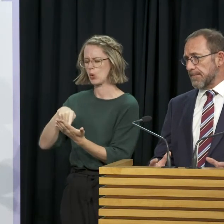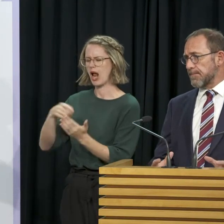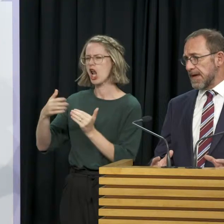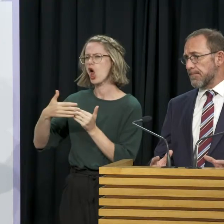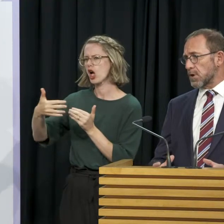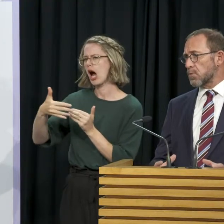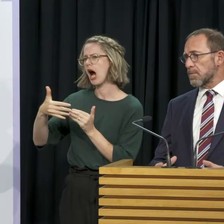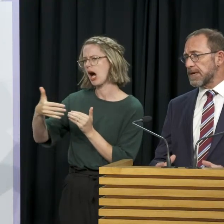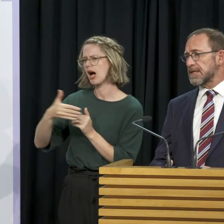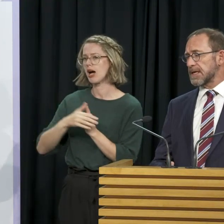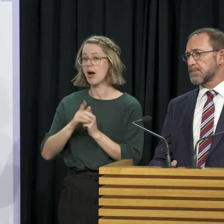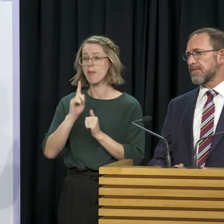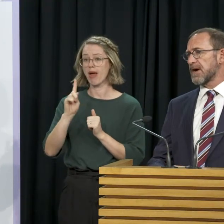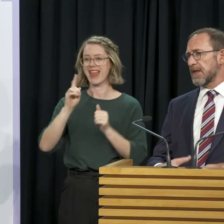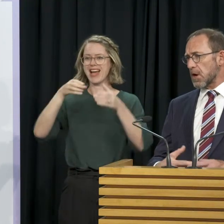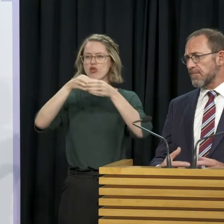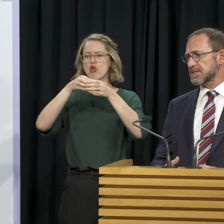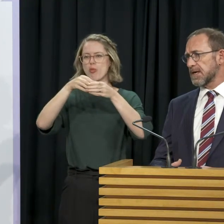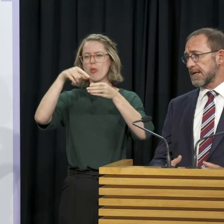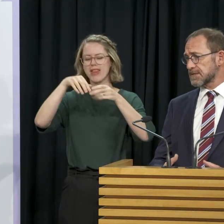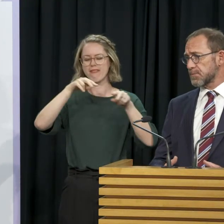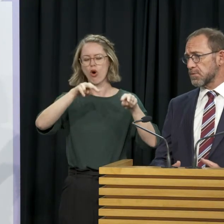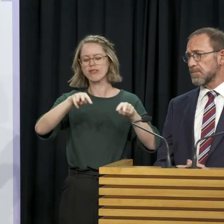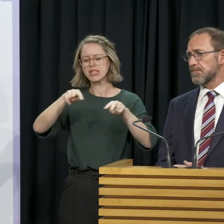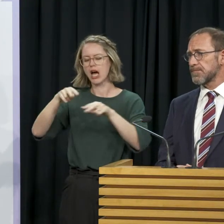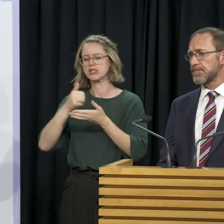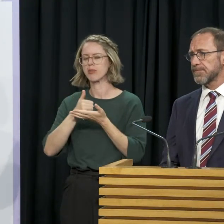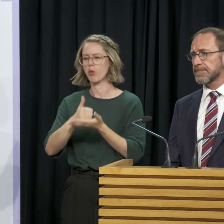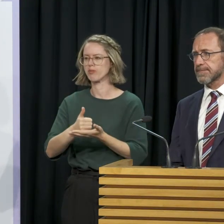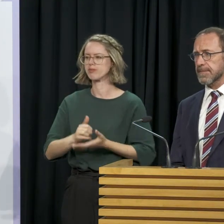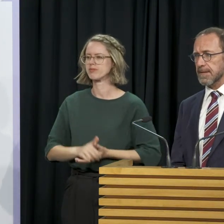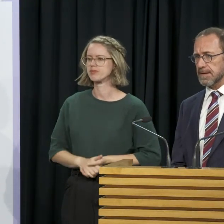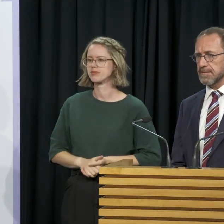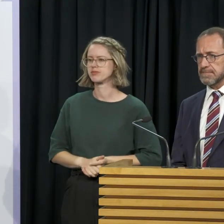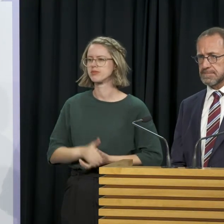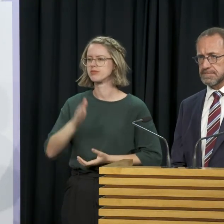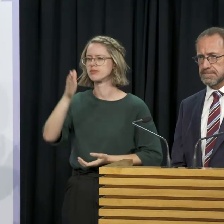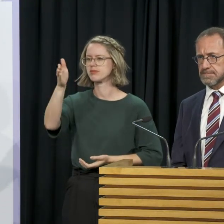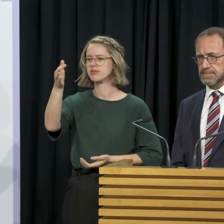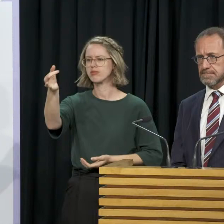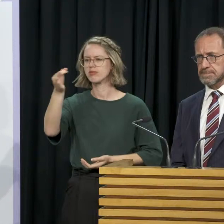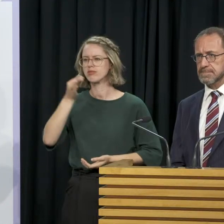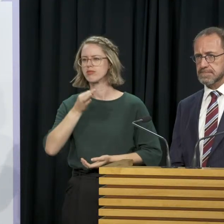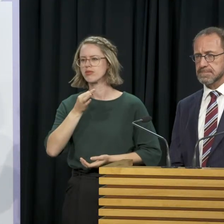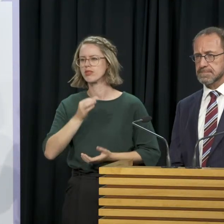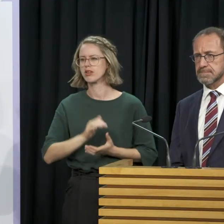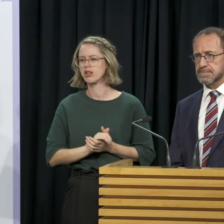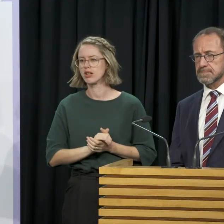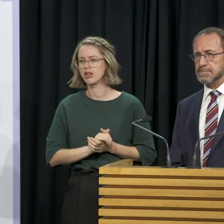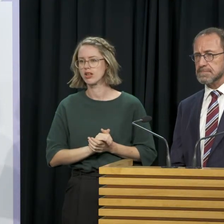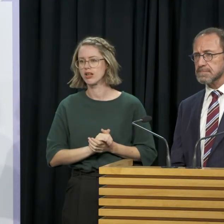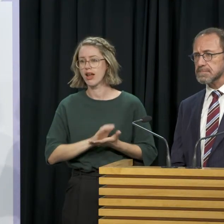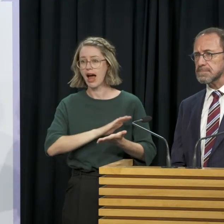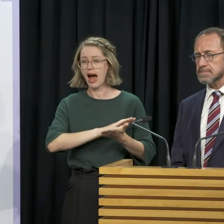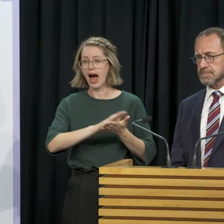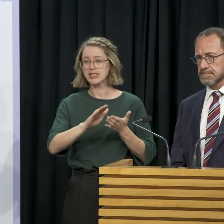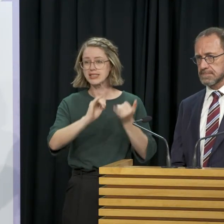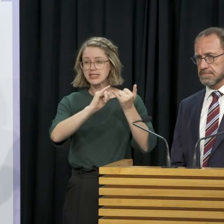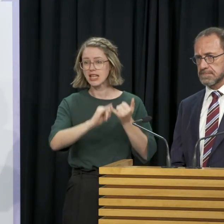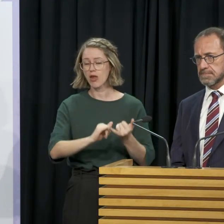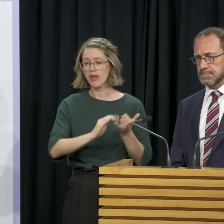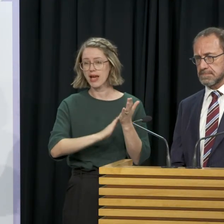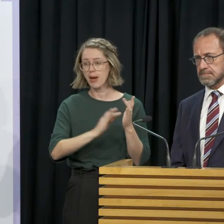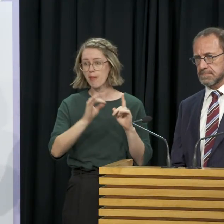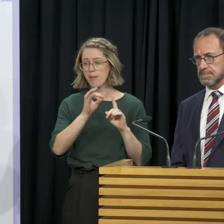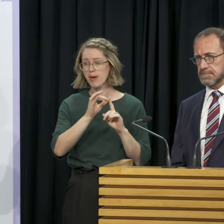but that body will be there to provide that oversight and support. Prime Minister, is it ethical for your MPs in Hutt South to have been